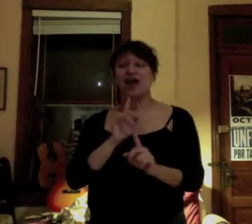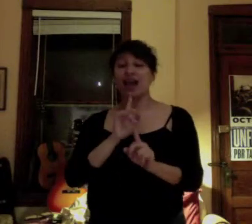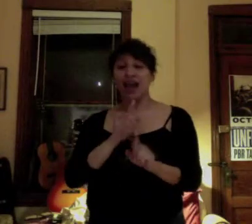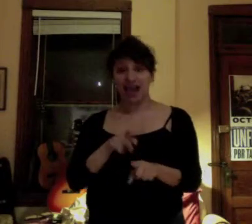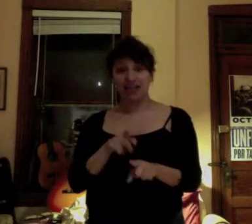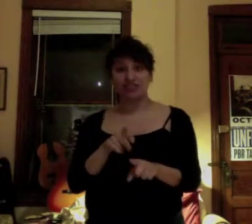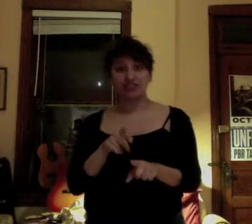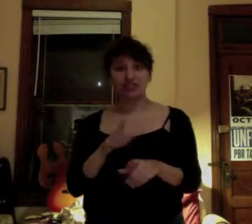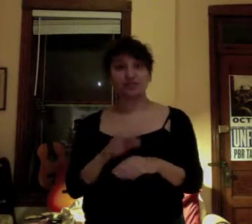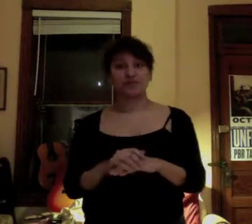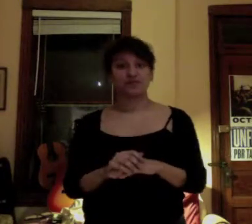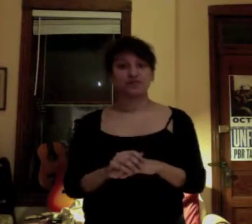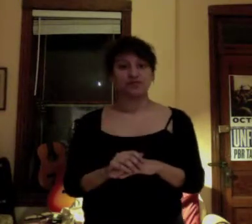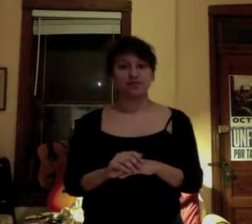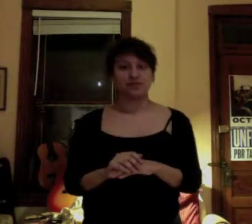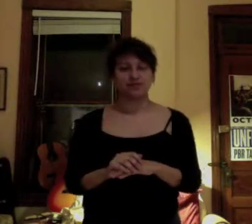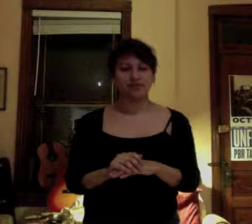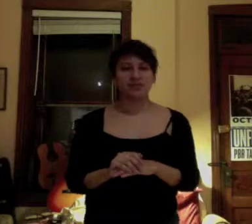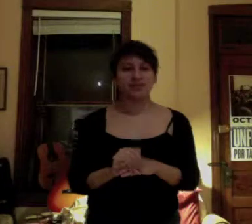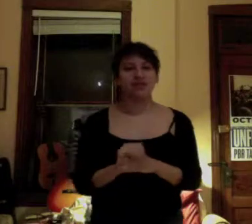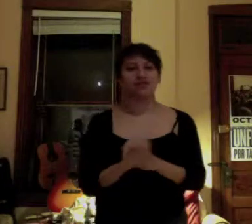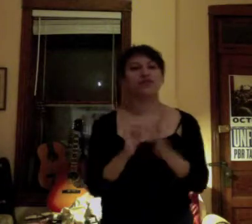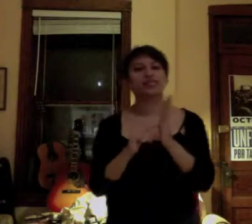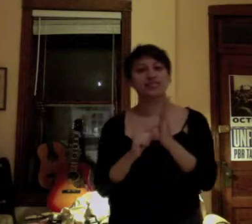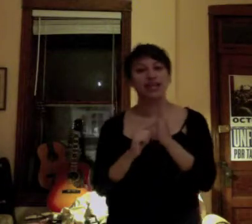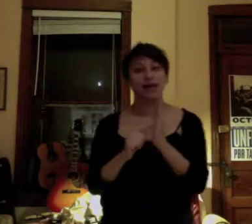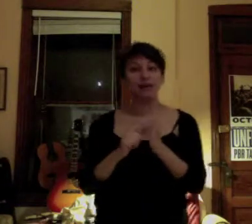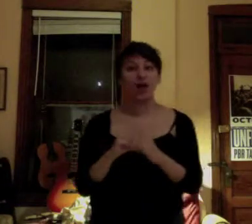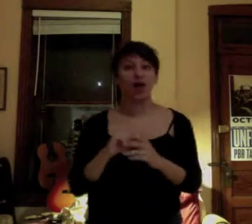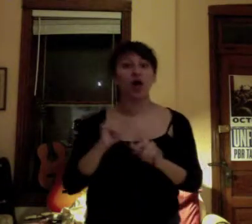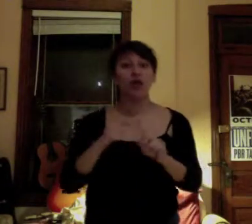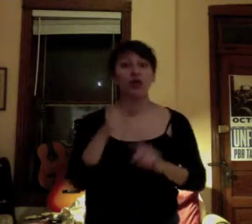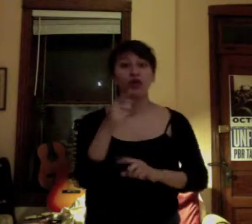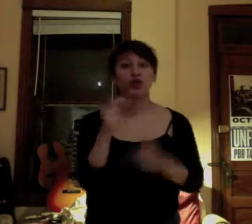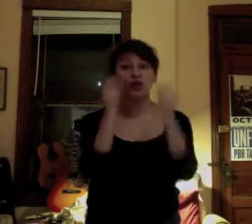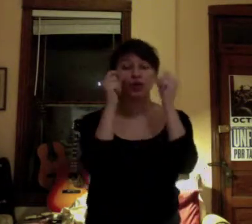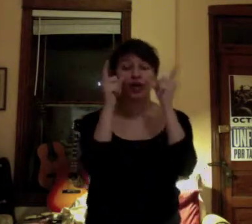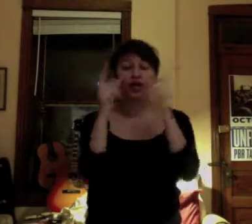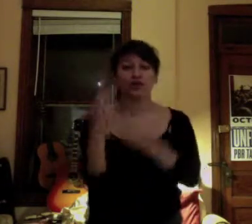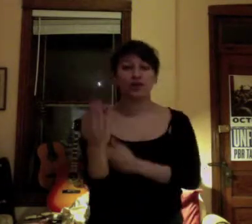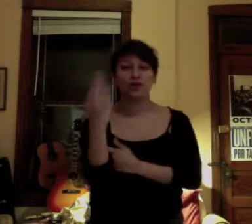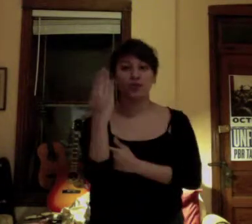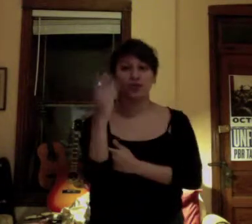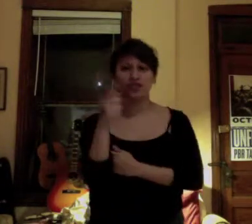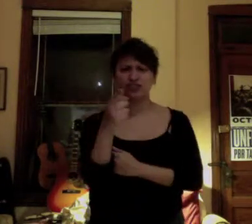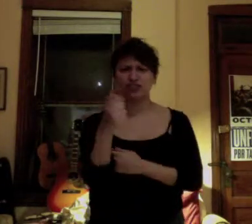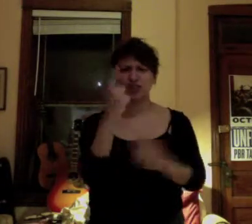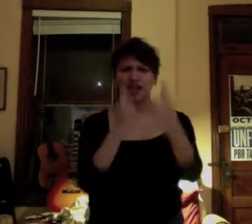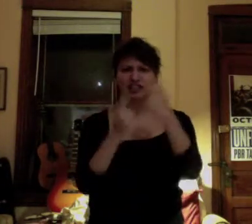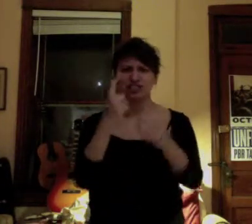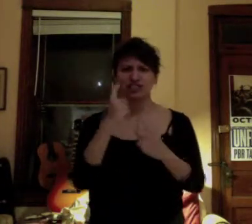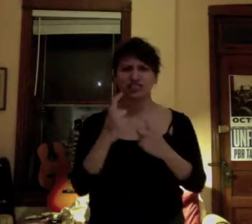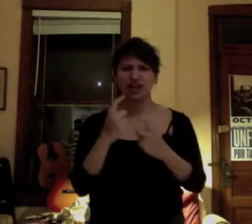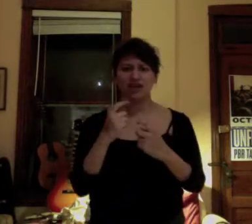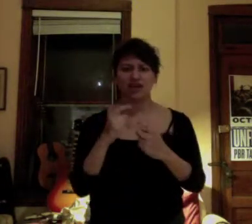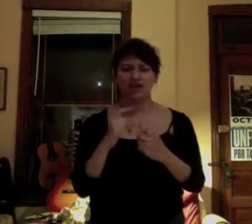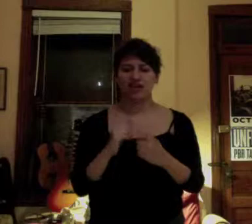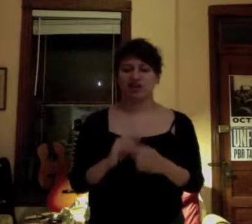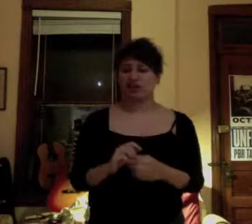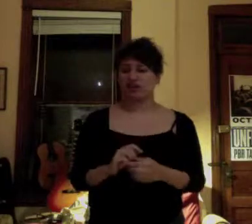way. For example, when you first wake up in the morning, do you ask yourself questions like this? What